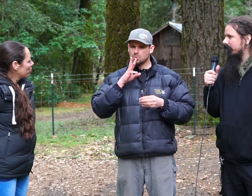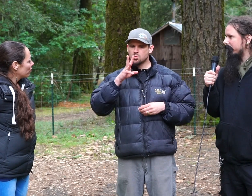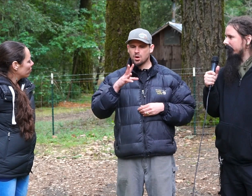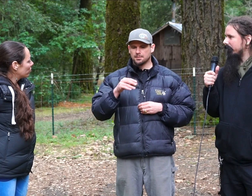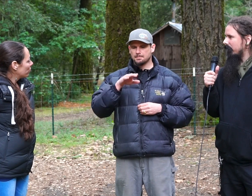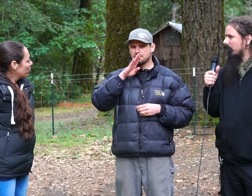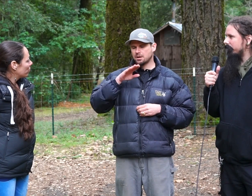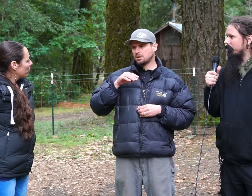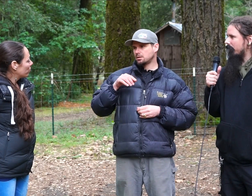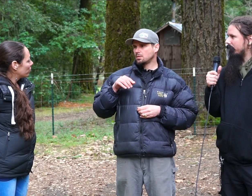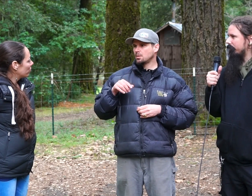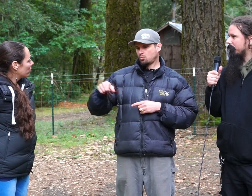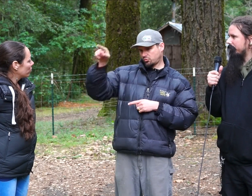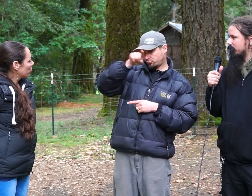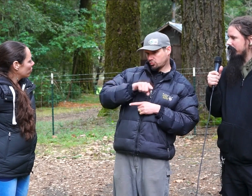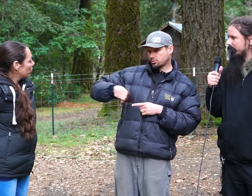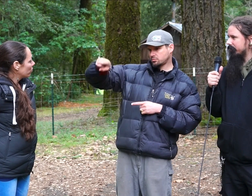recirculating all of the water from the fish tanks